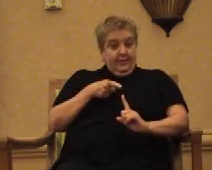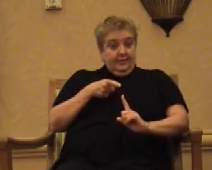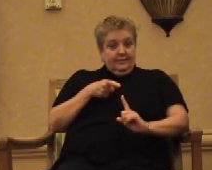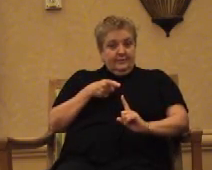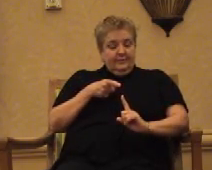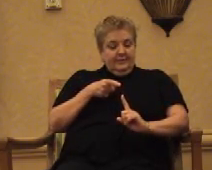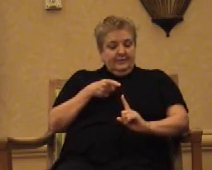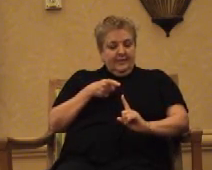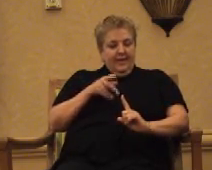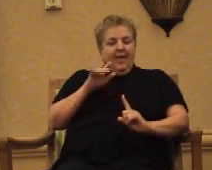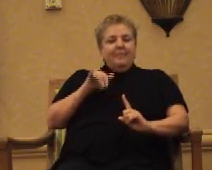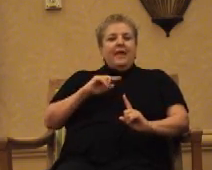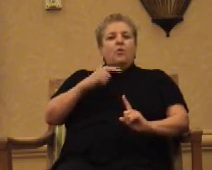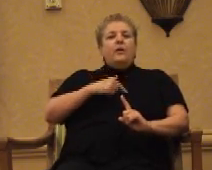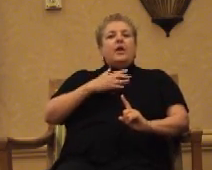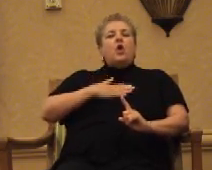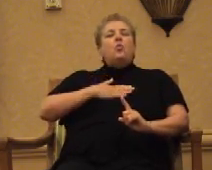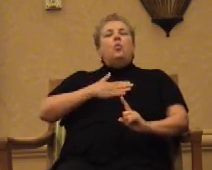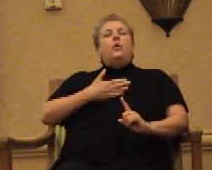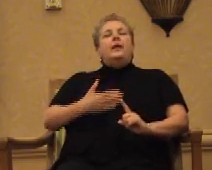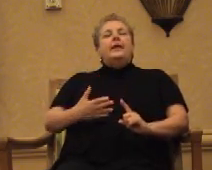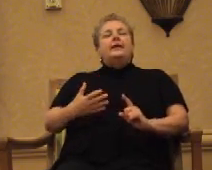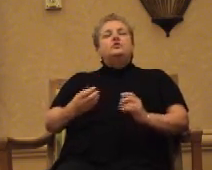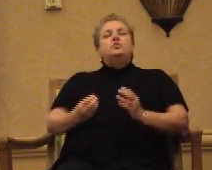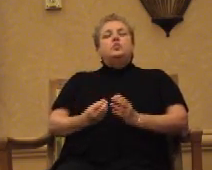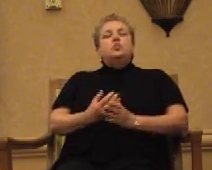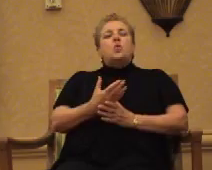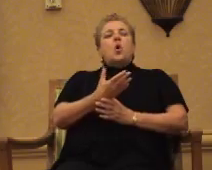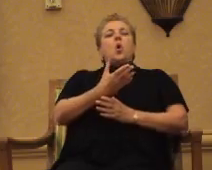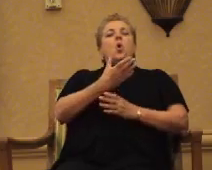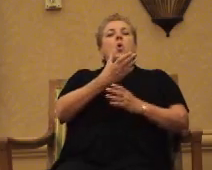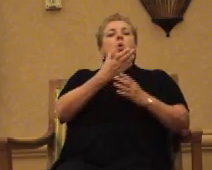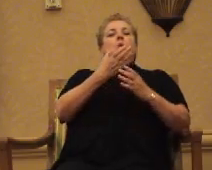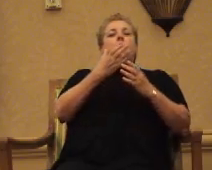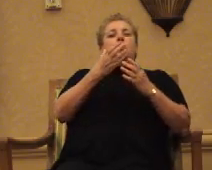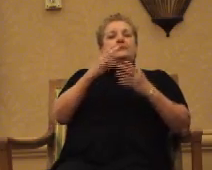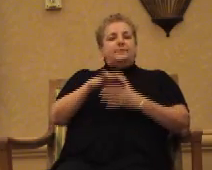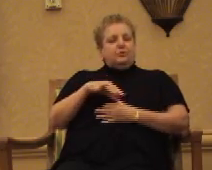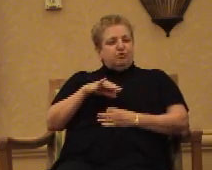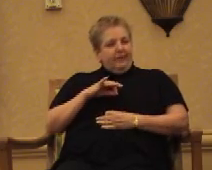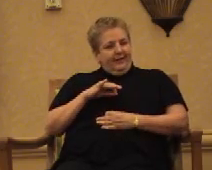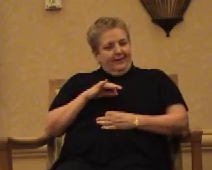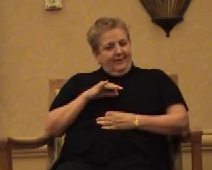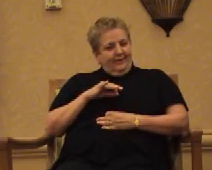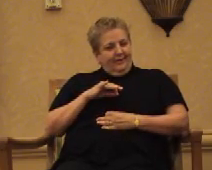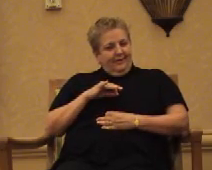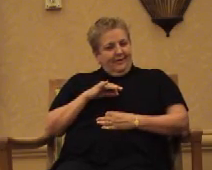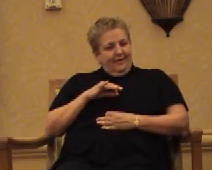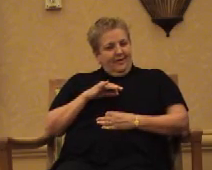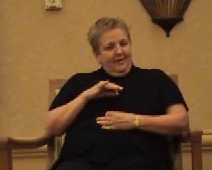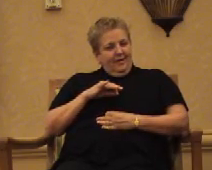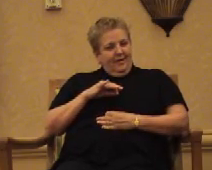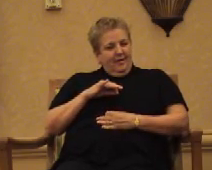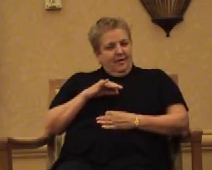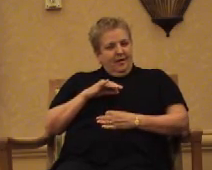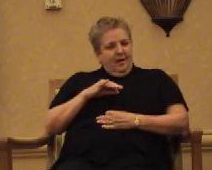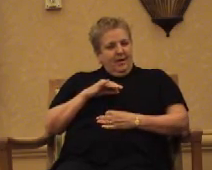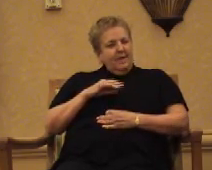that we are willing to grow along spiritual lines. And I think I always kind of emotionally went, I am.